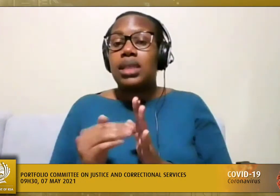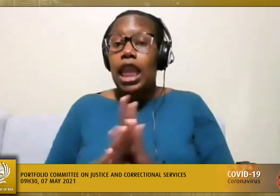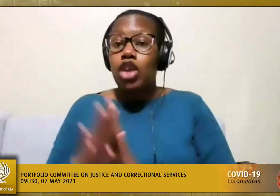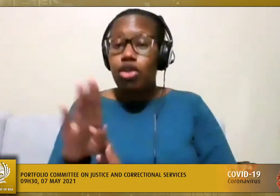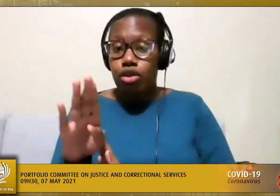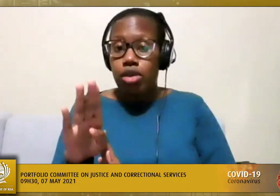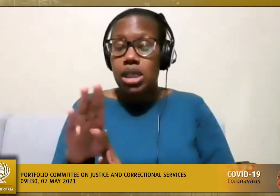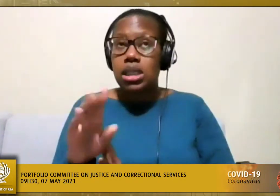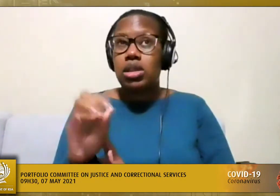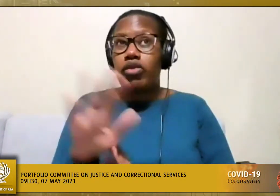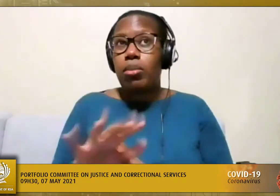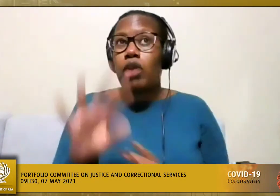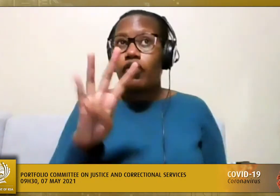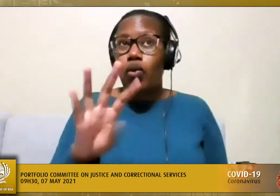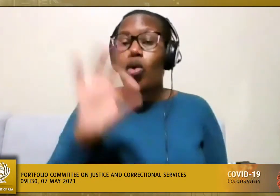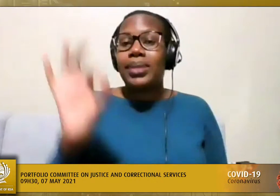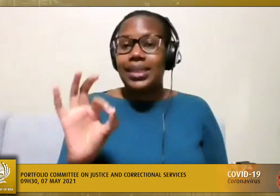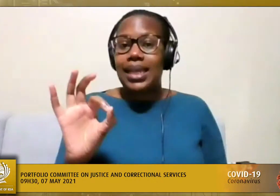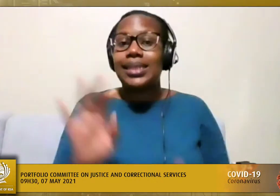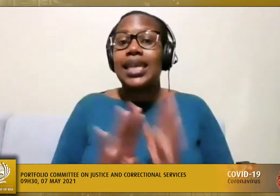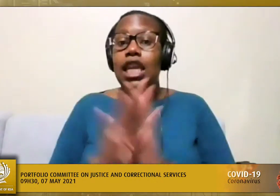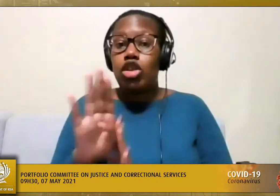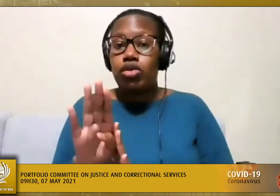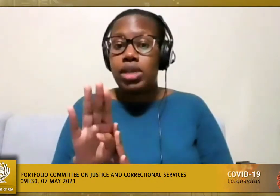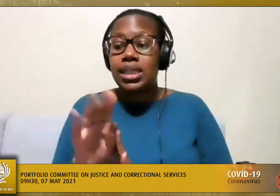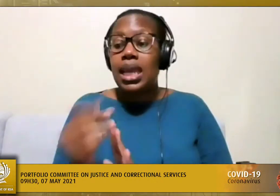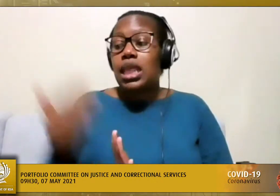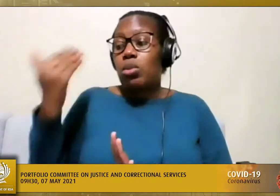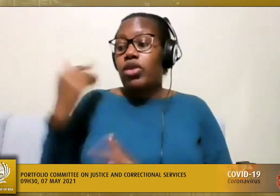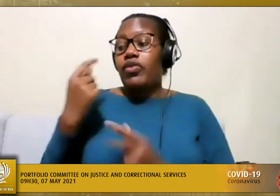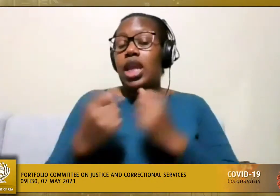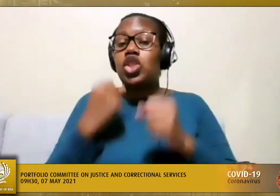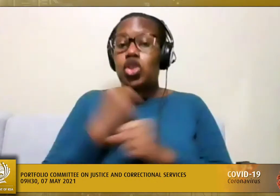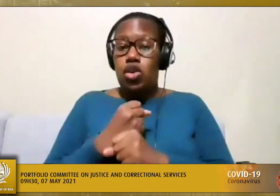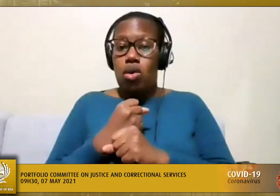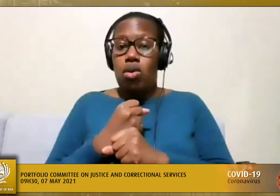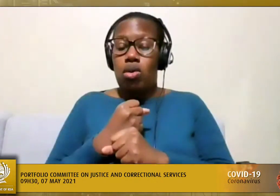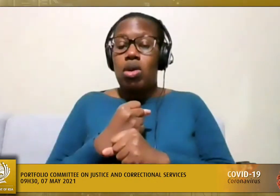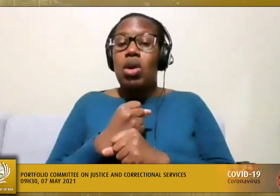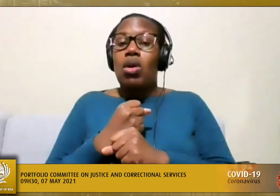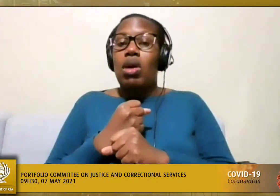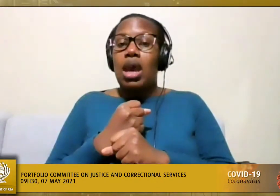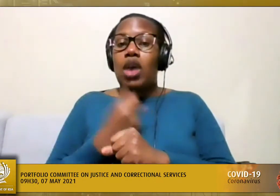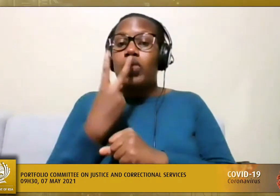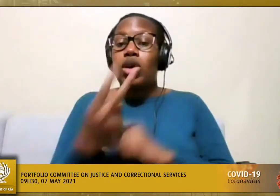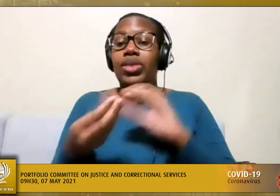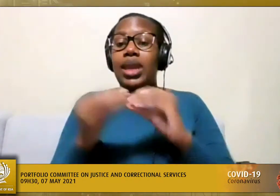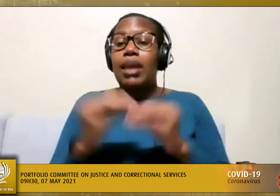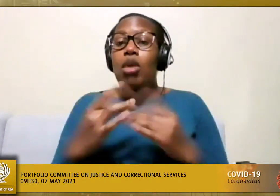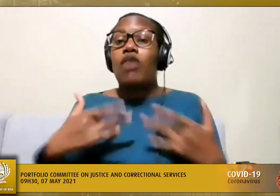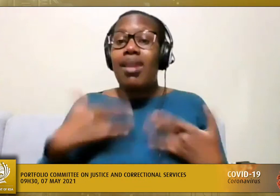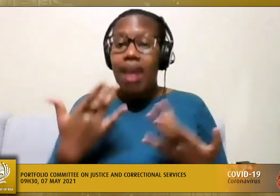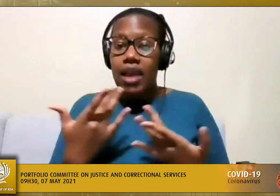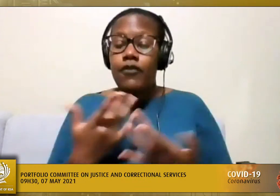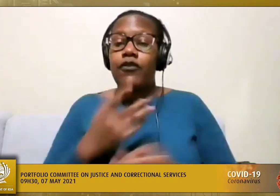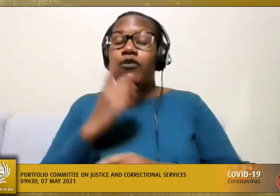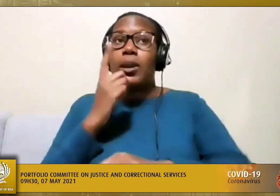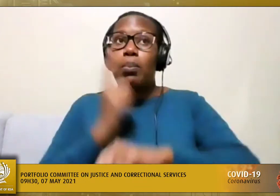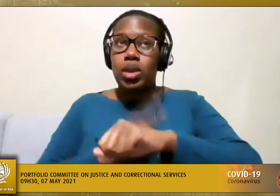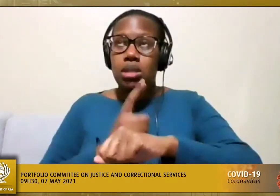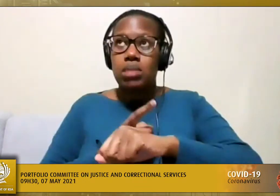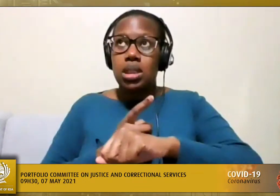increase of about four percent in the previous Financial years when we look at the number of life imprisonment sentences specifically